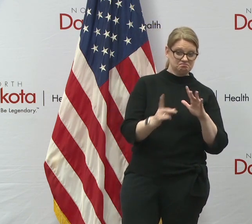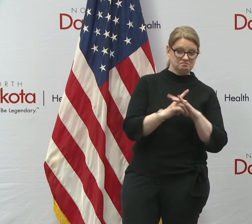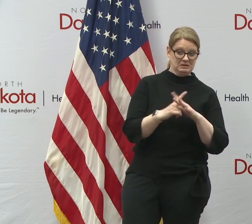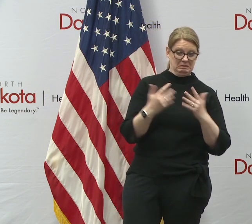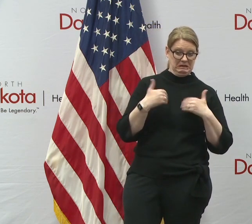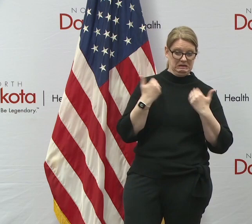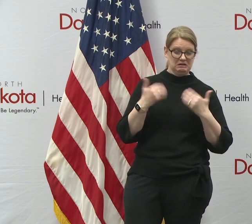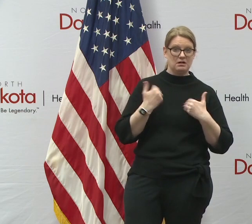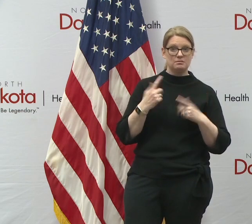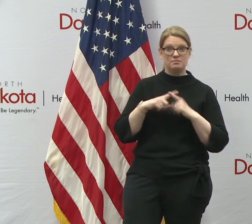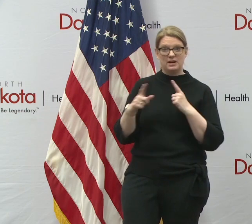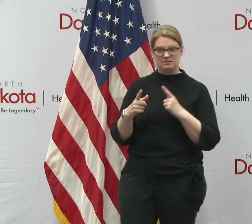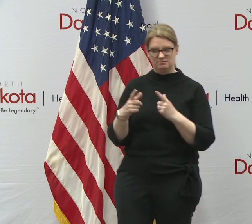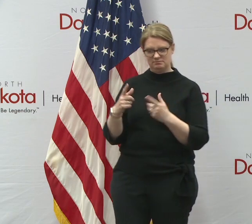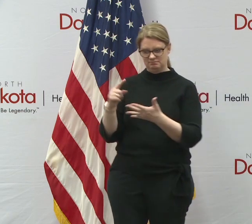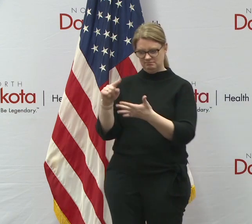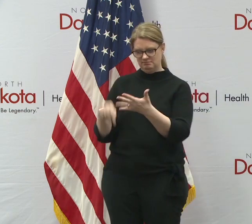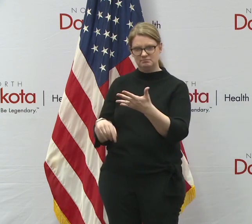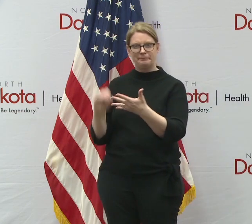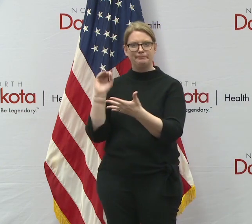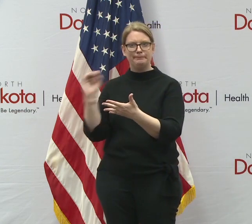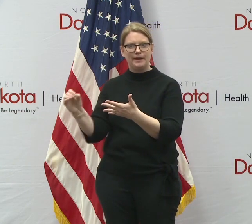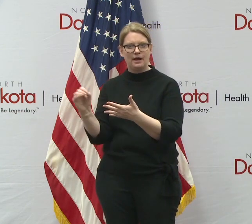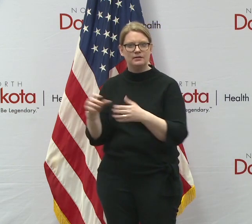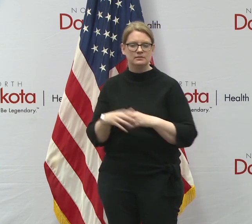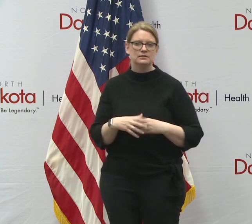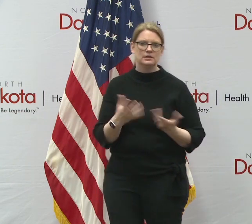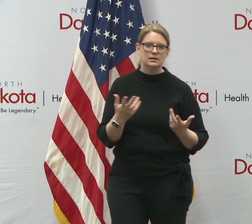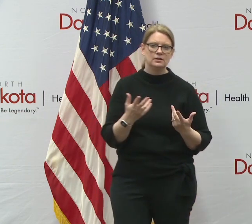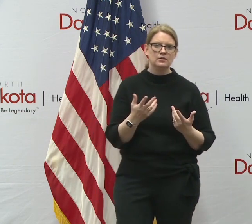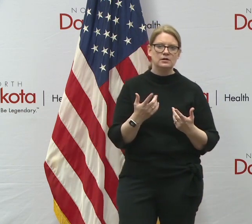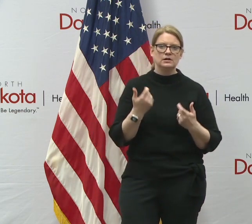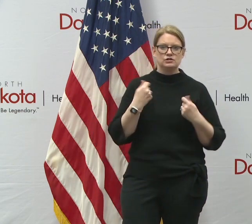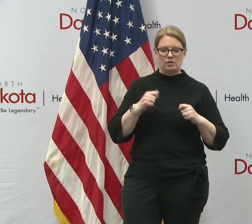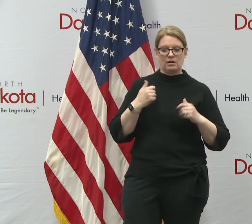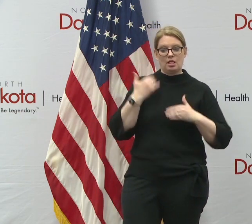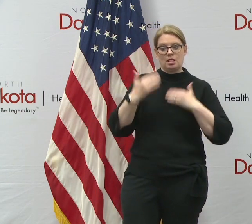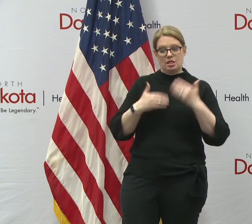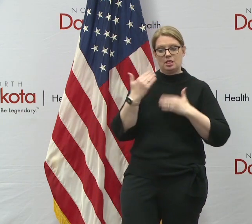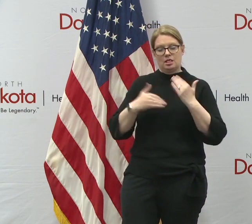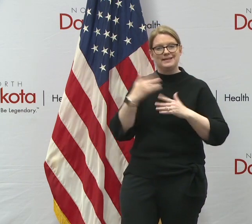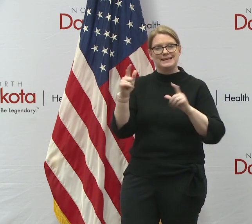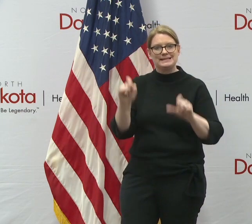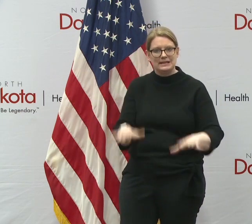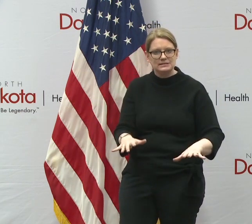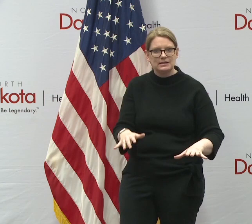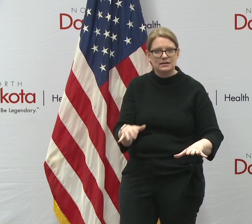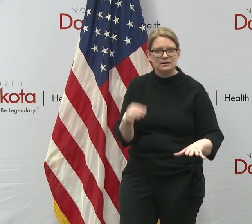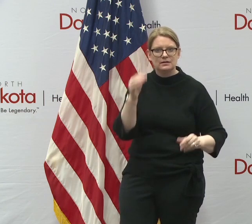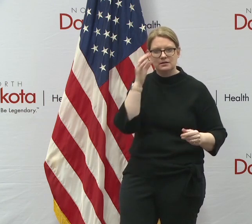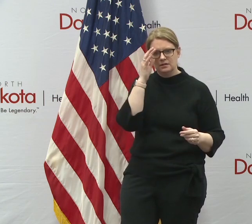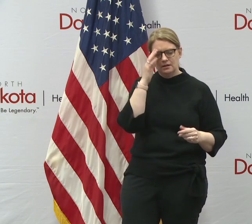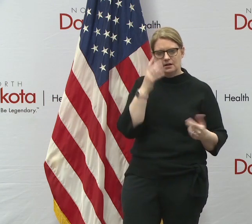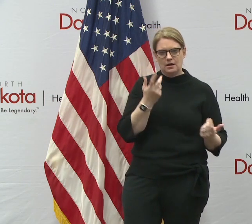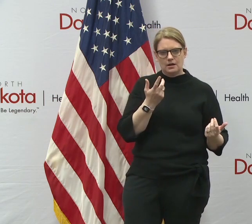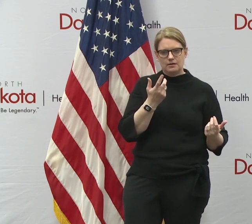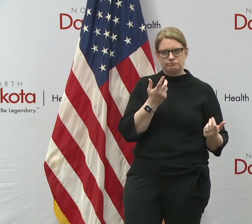those underlying conditions, in the past couple of weeks as we've been trying to ramp up our testing, I'm sure that that's not the